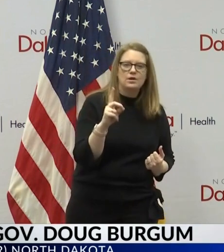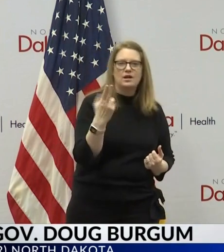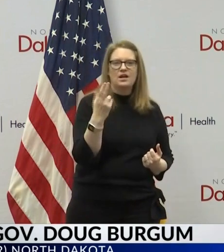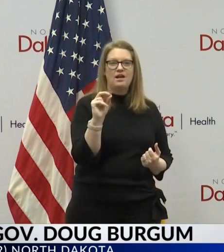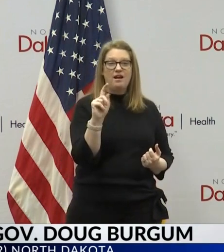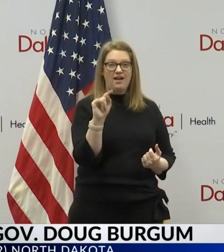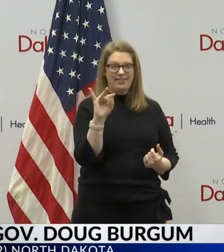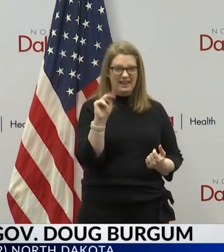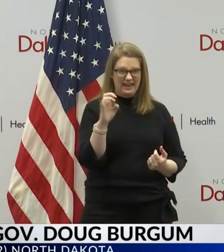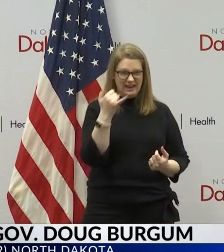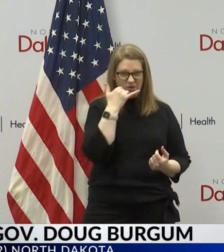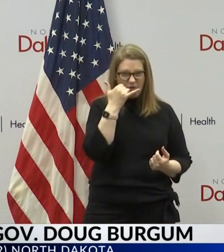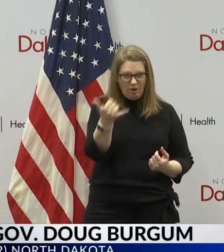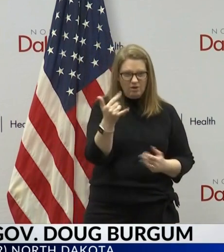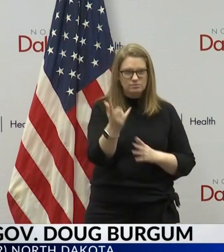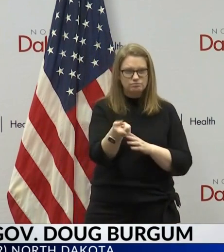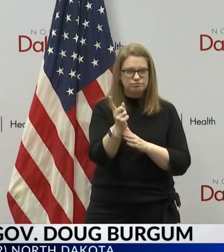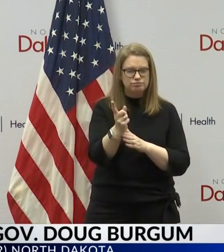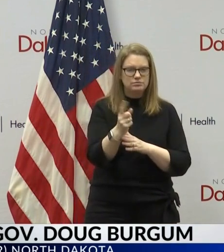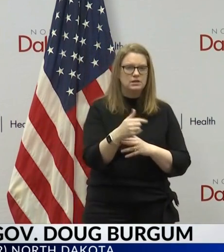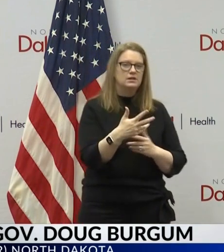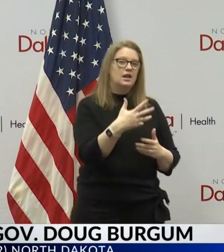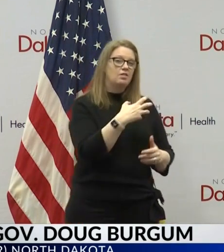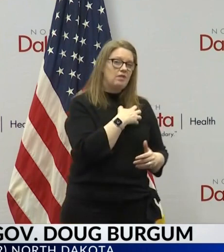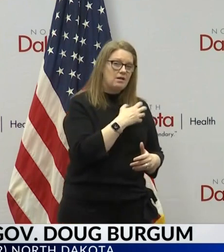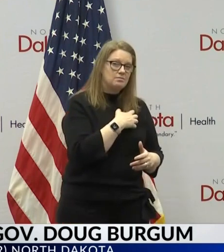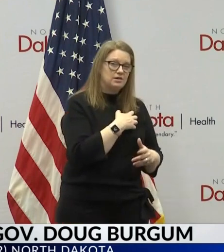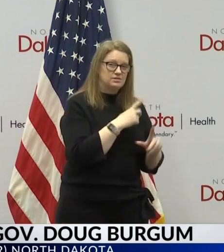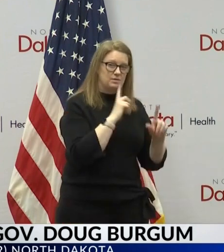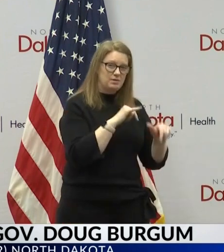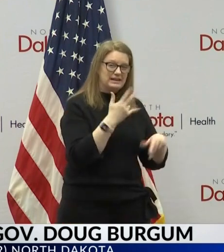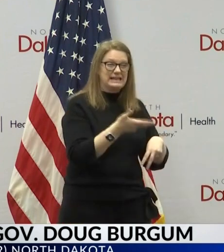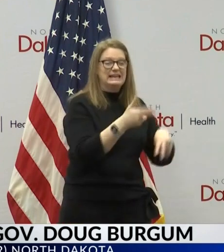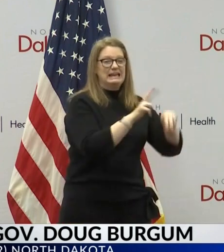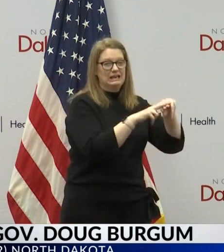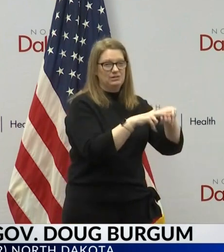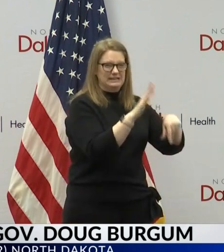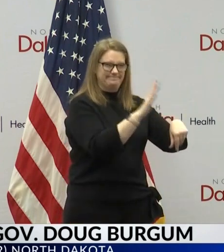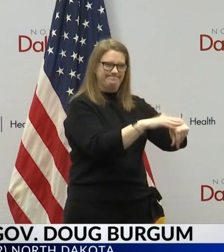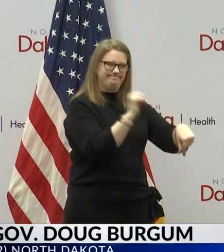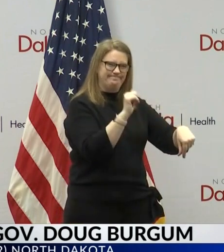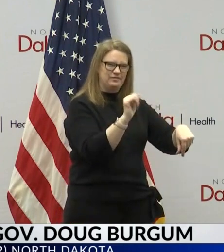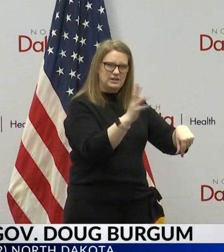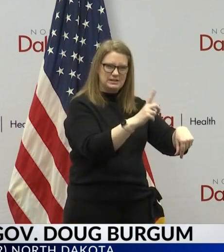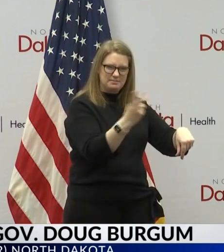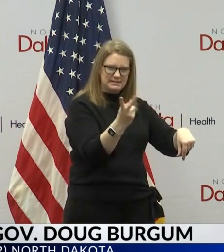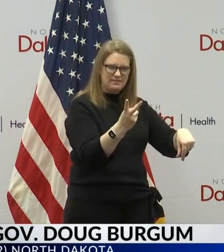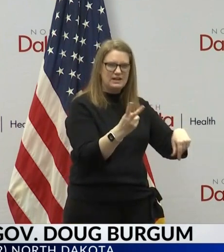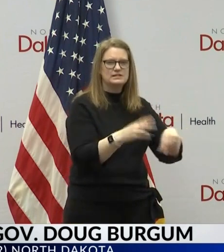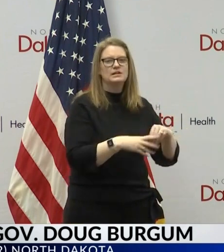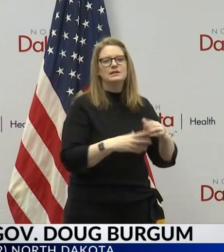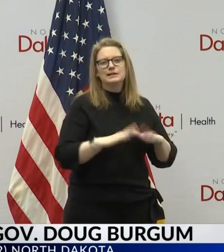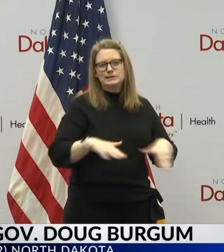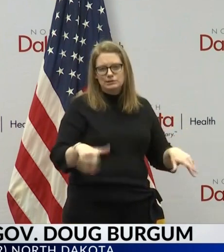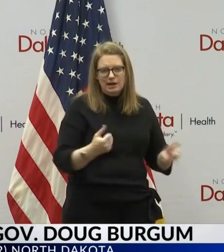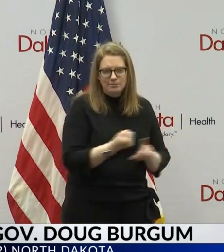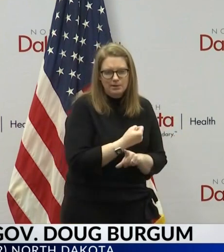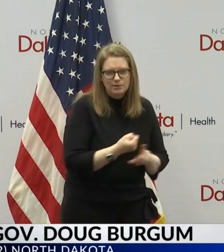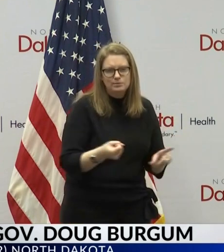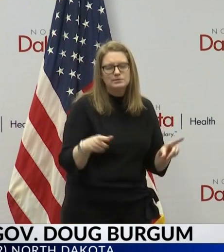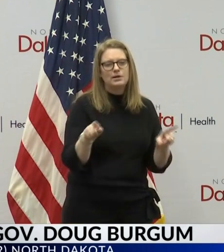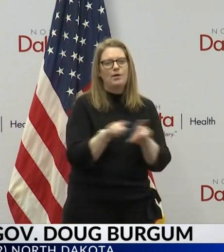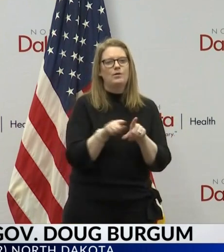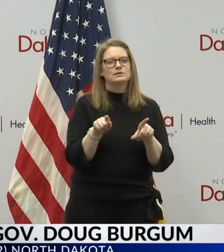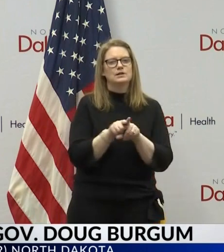are increasing. Law enforcement's reporting increasing calls of domestic violence. That includes child abuse as well